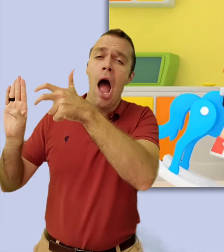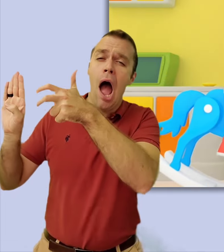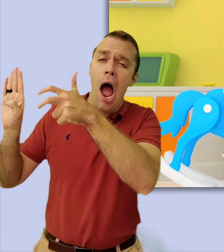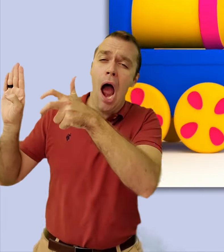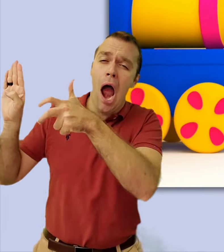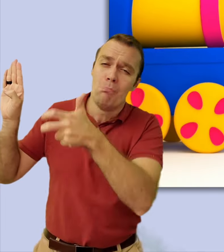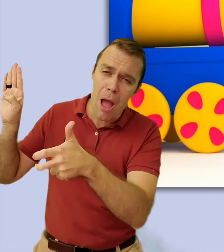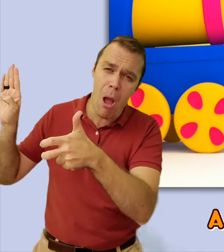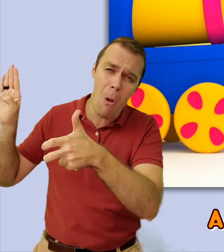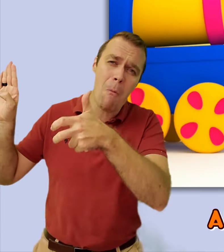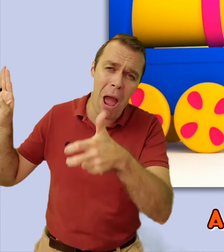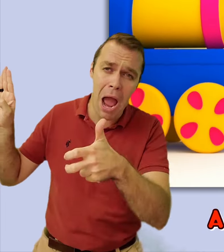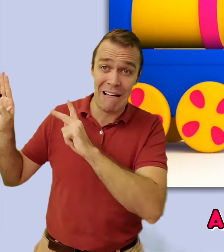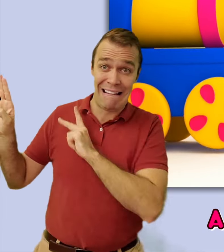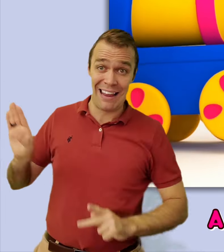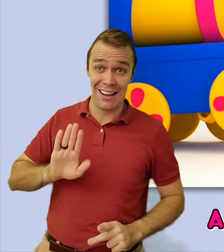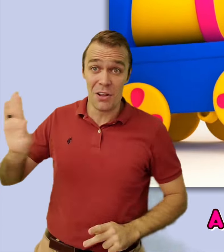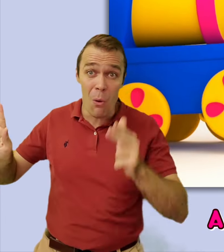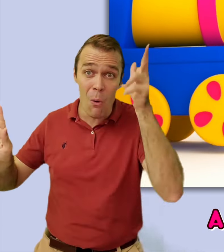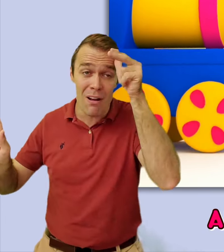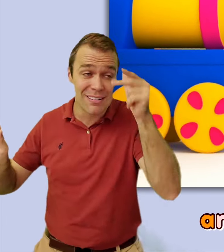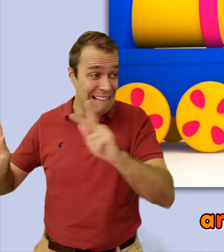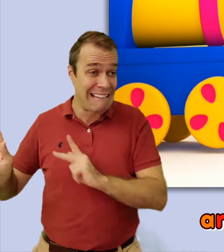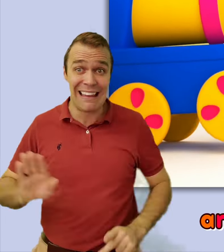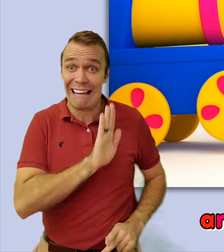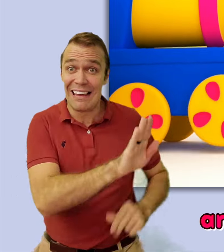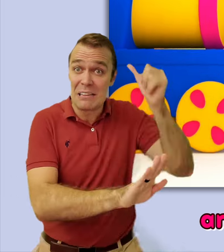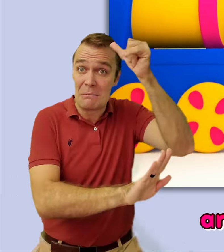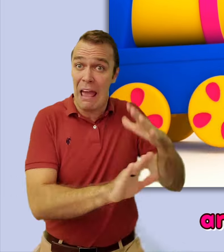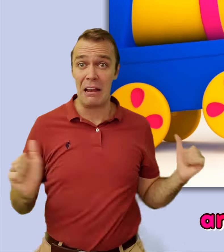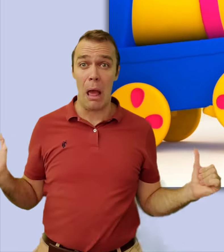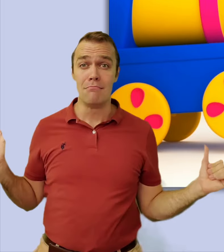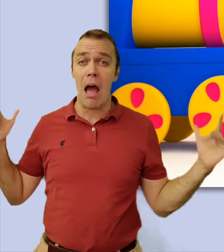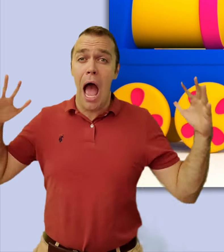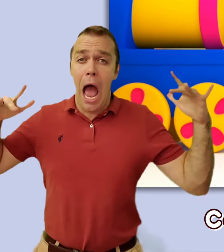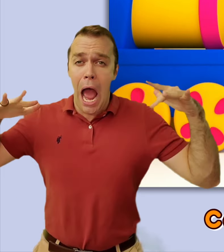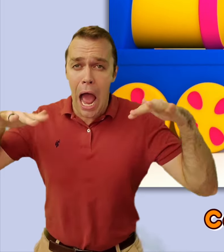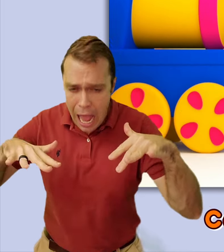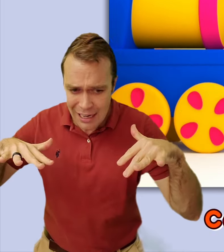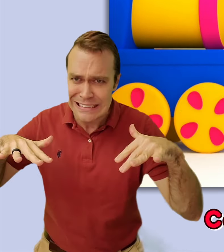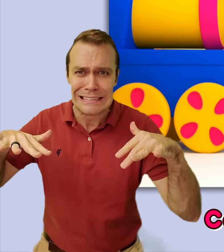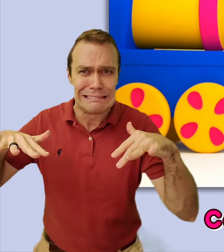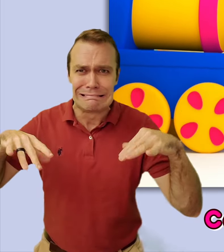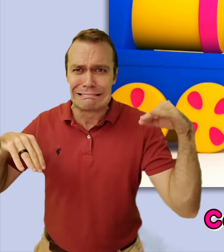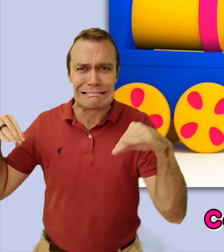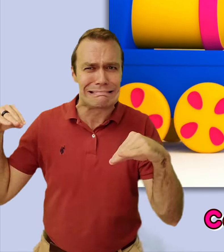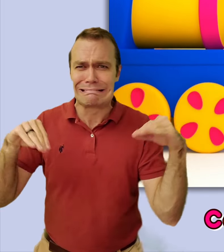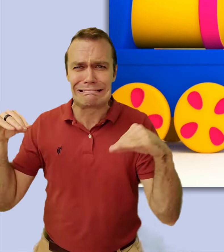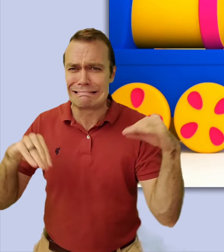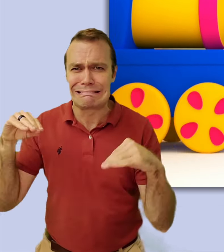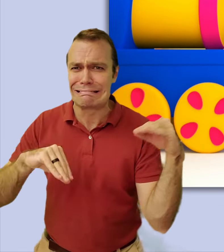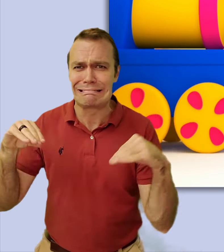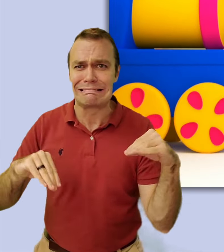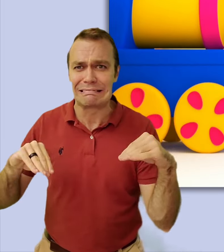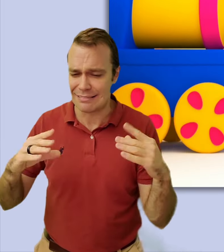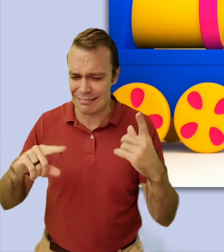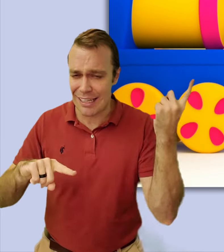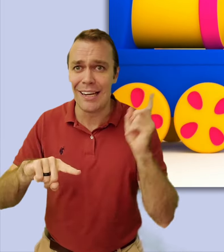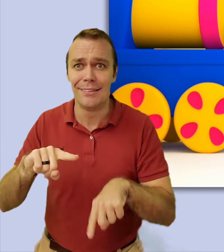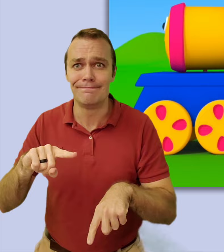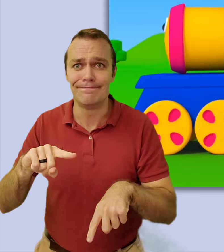great fall. All the king's horses and all the king's men couldn't put Humpty